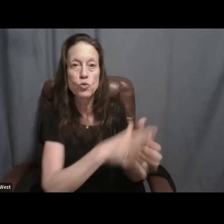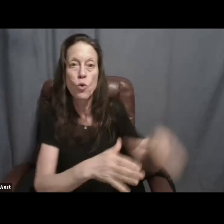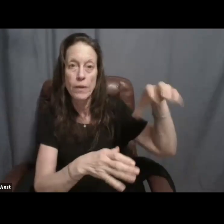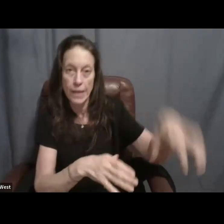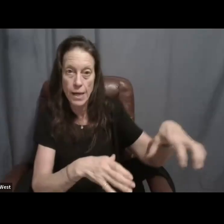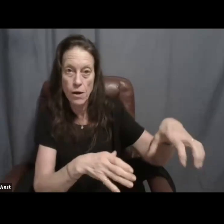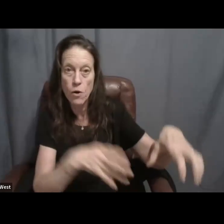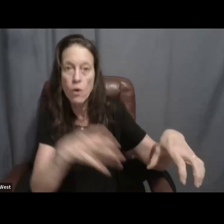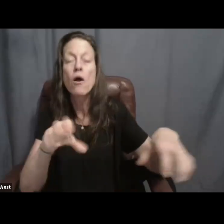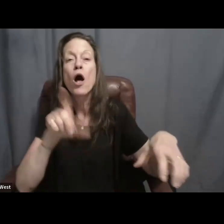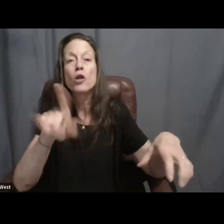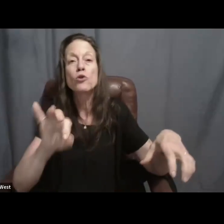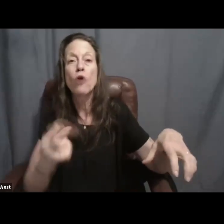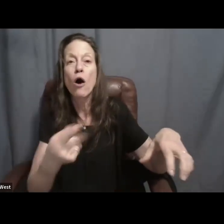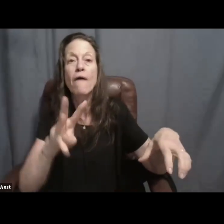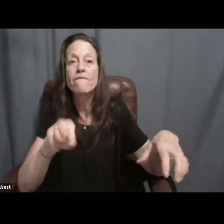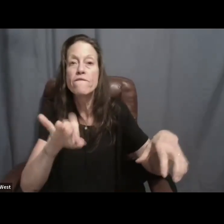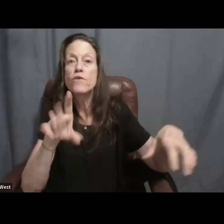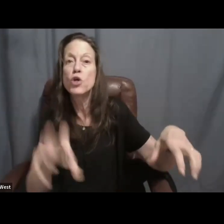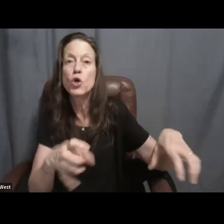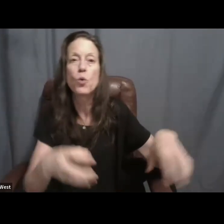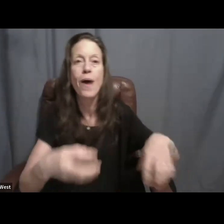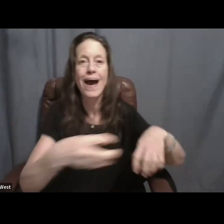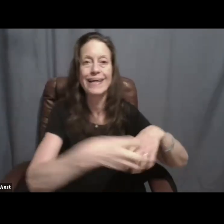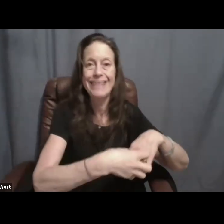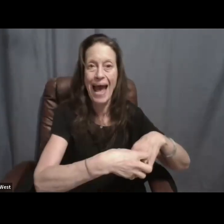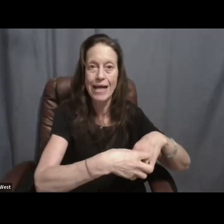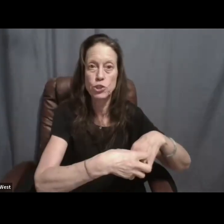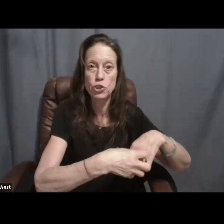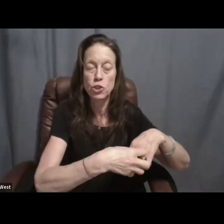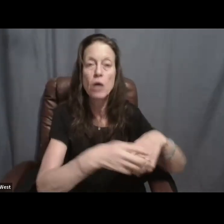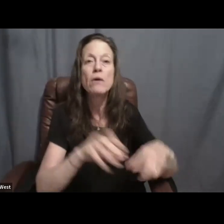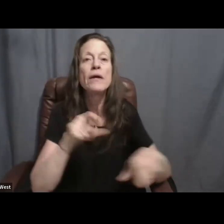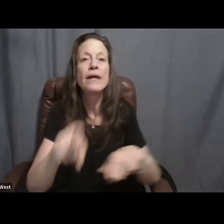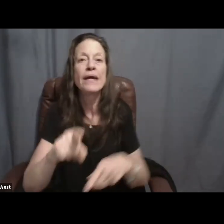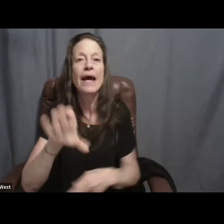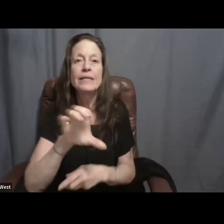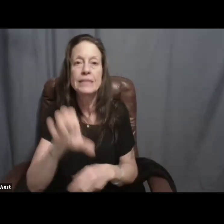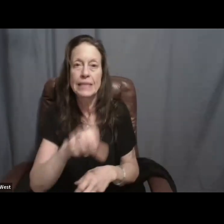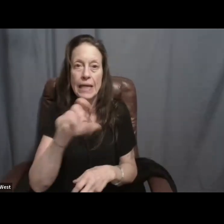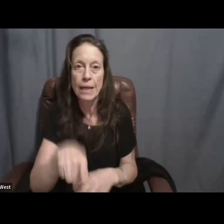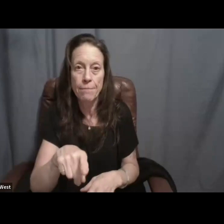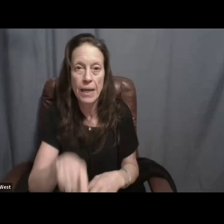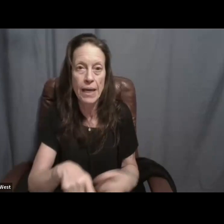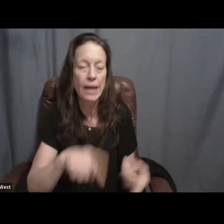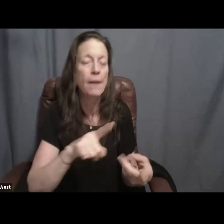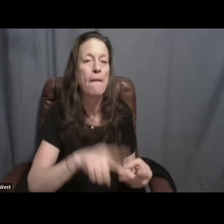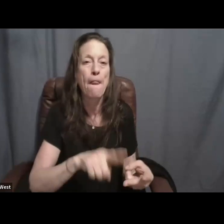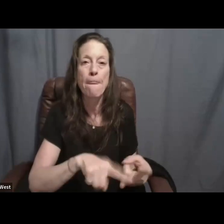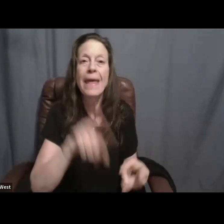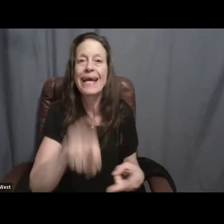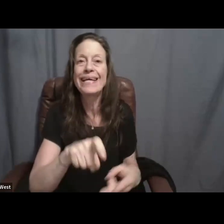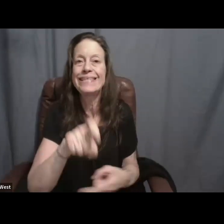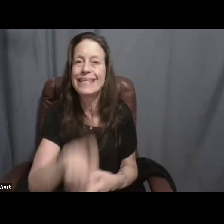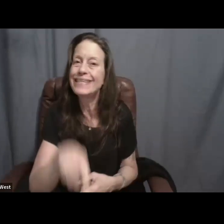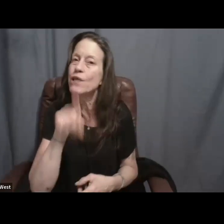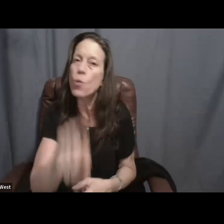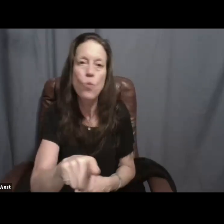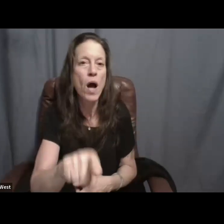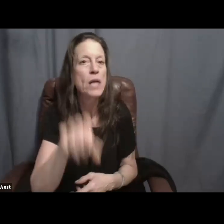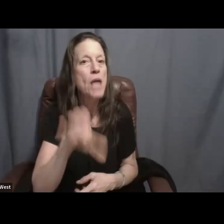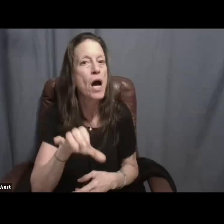In Timmy's case, he's got cerebral palsy. He needs 100% assistance. He is